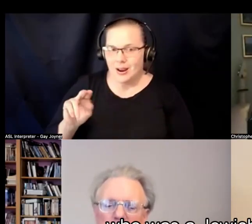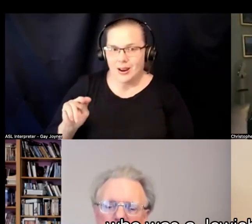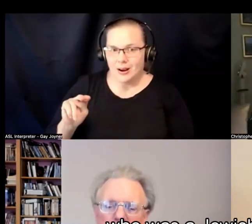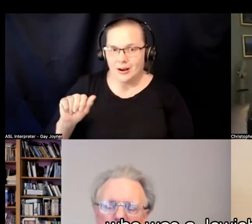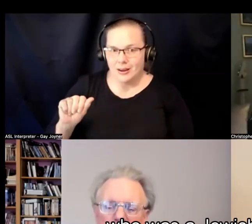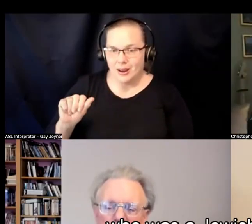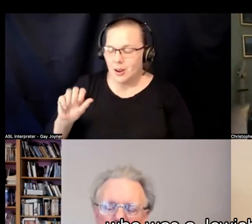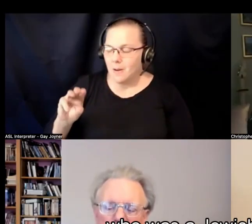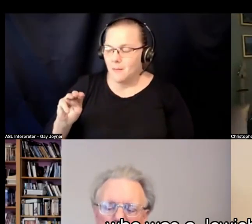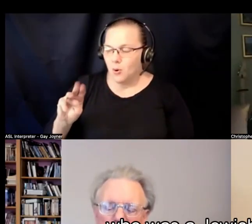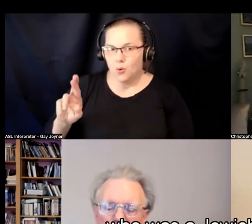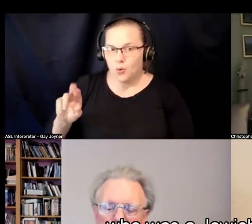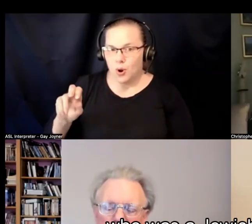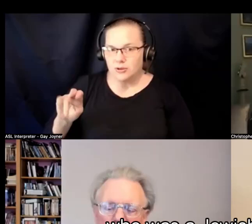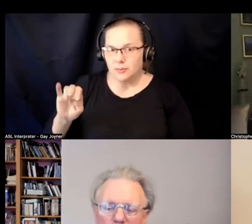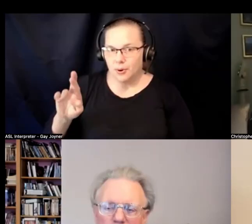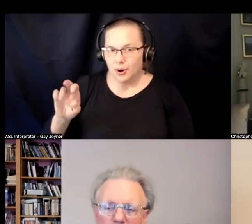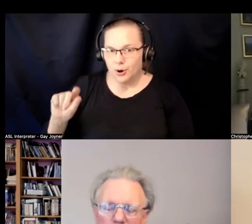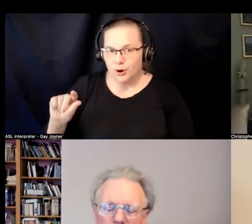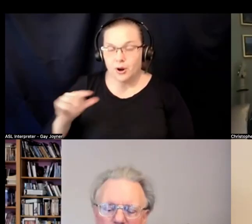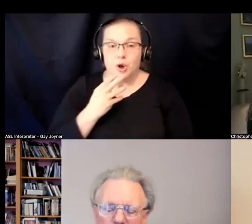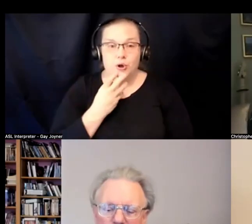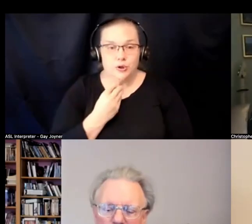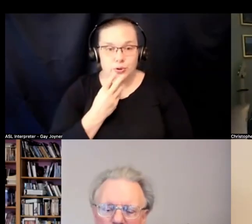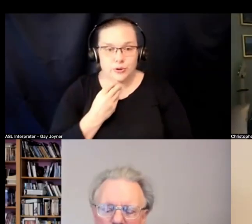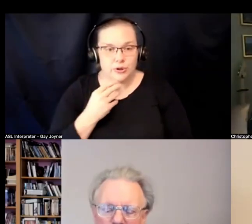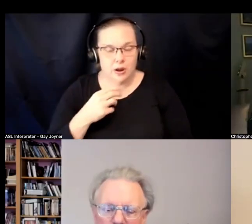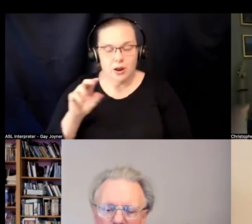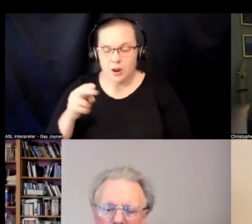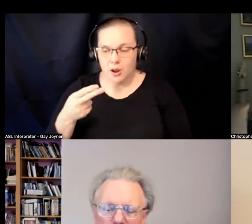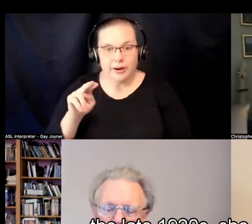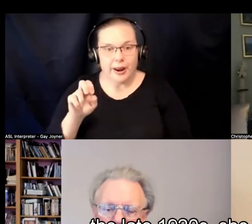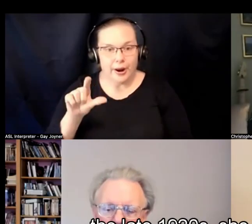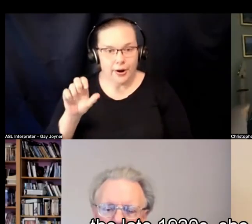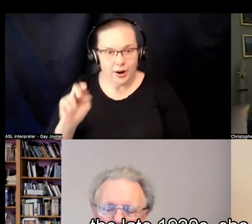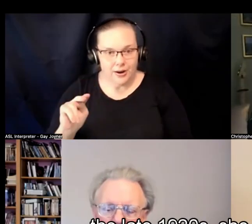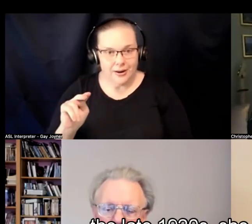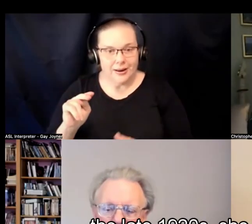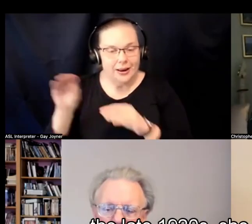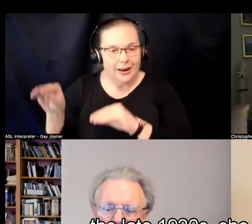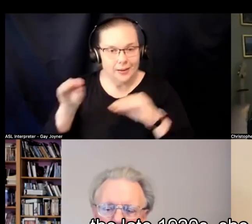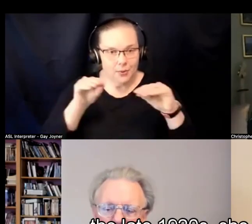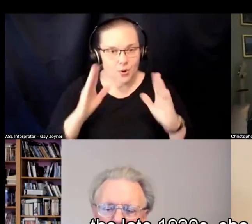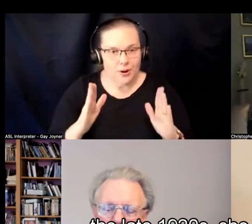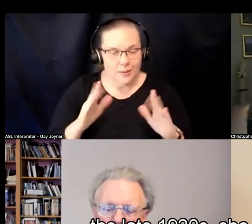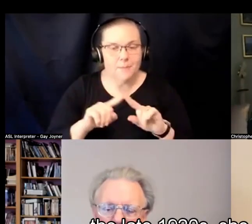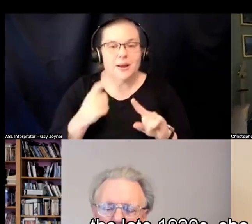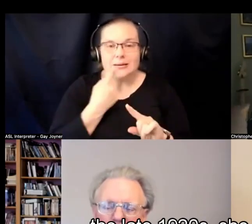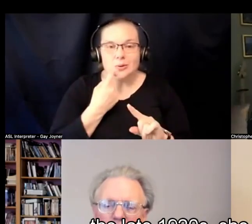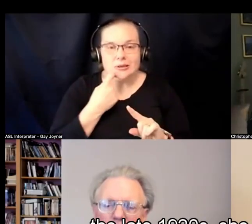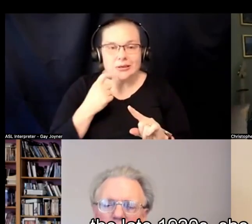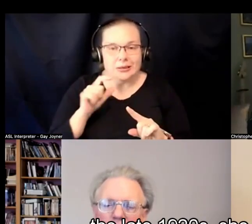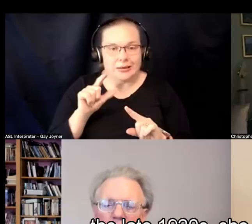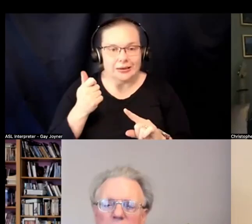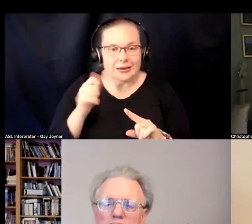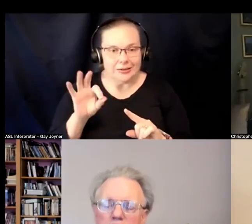Jewish Hungarian immigrant in the early years of the 20th century. And by the late 1920s, she had come into the orbit